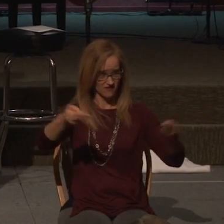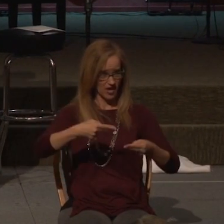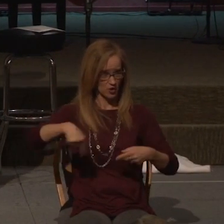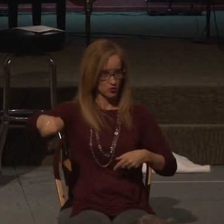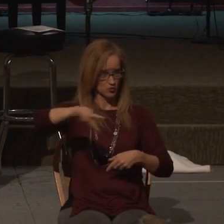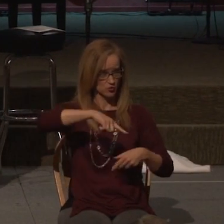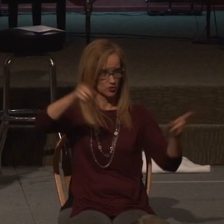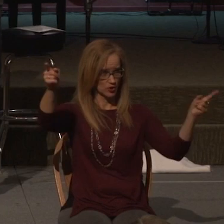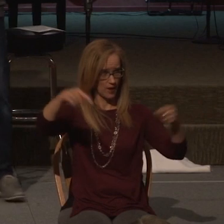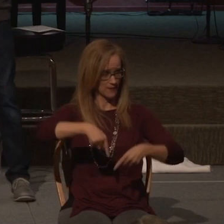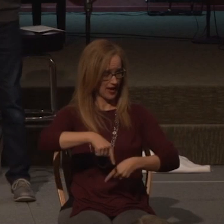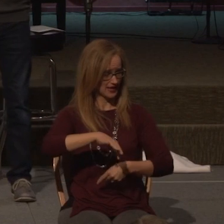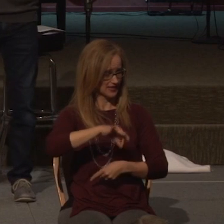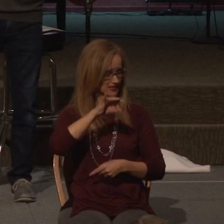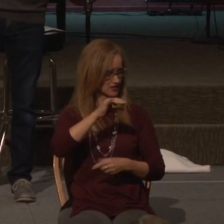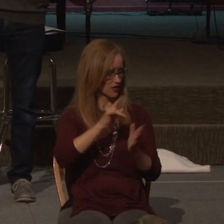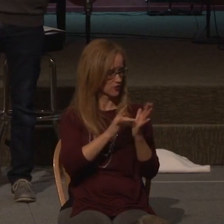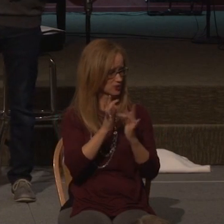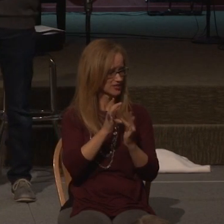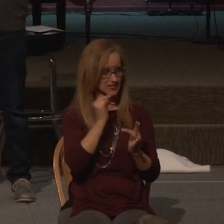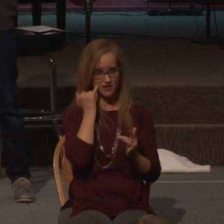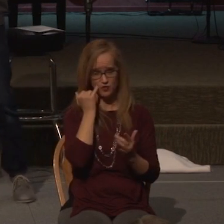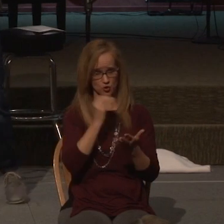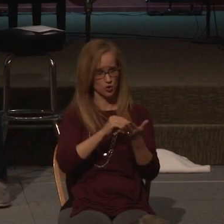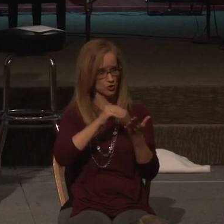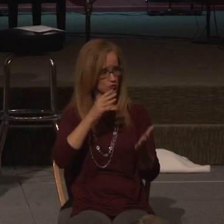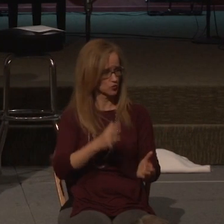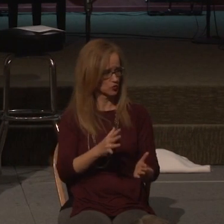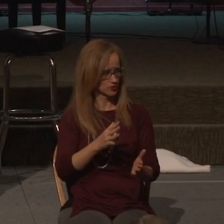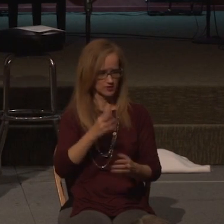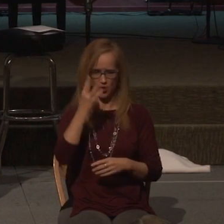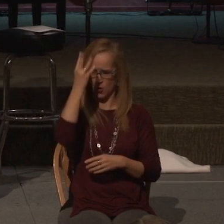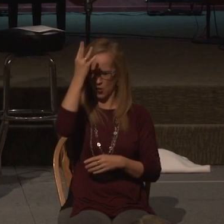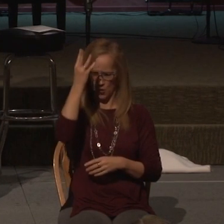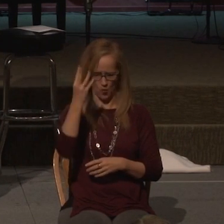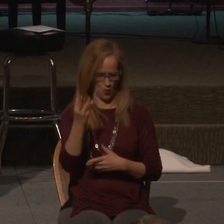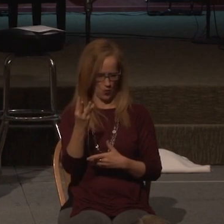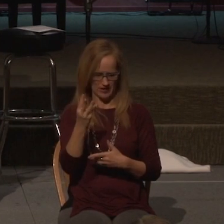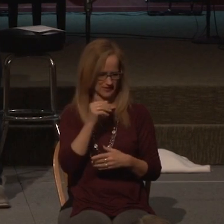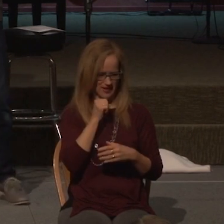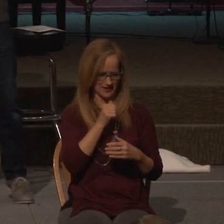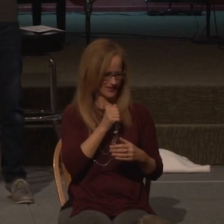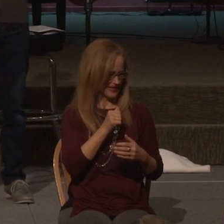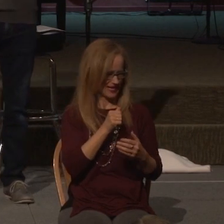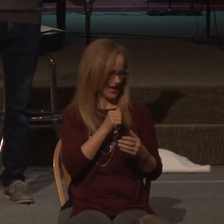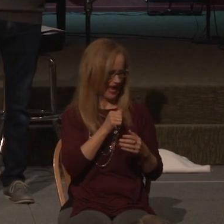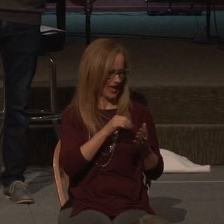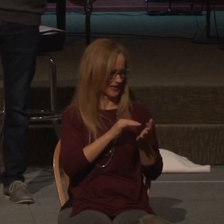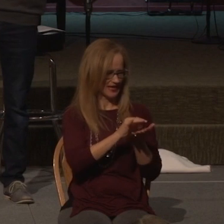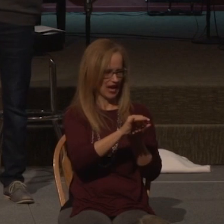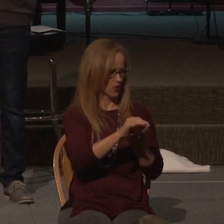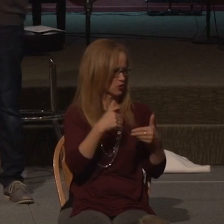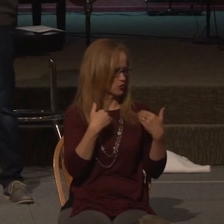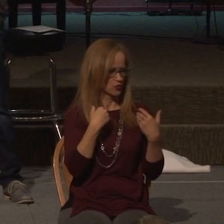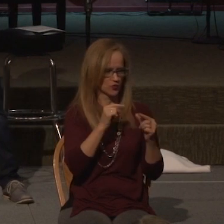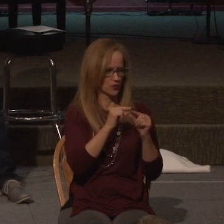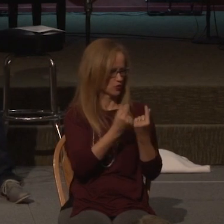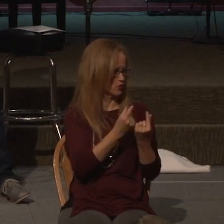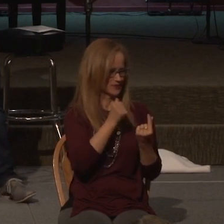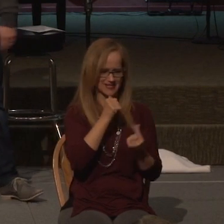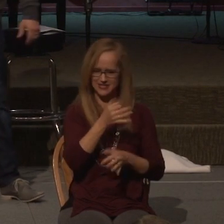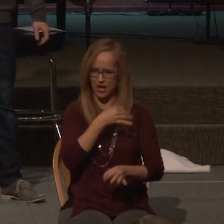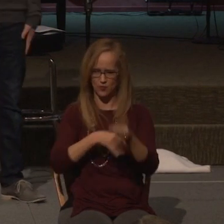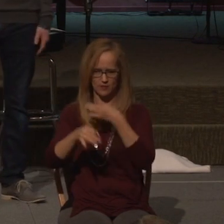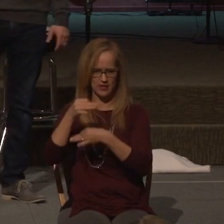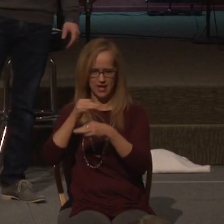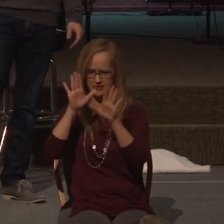to discover Jesus. I mean, why, if you were a student, does Wednesday nights not count? Why does Wednesday nights youth group not replace the